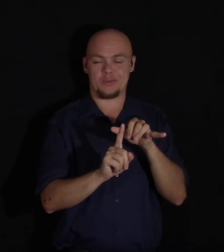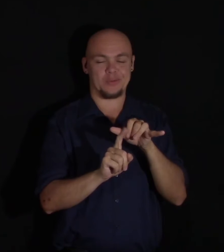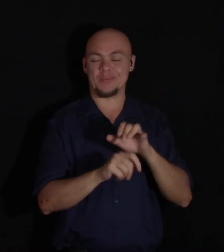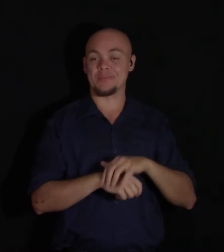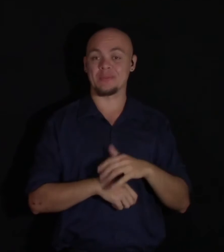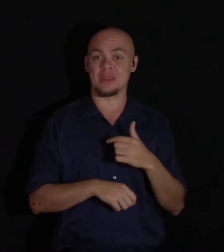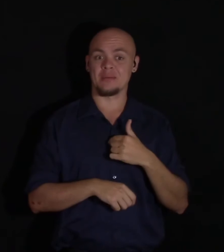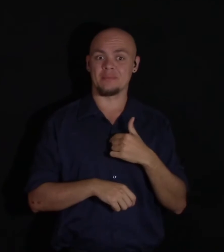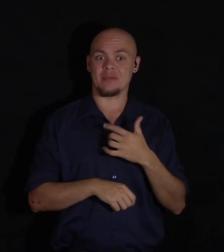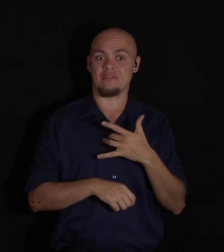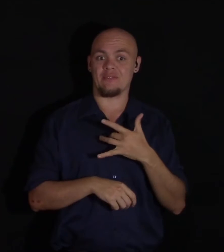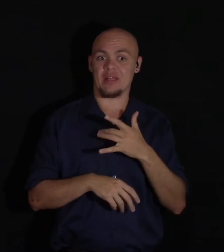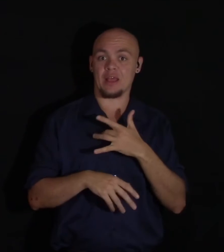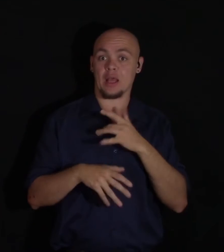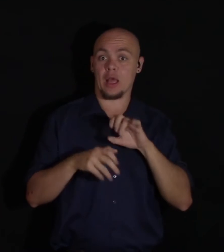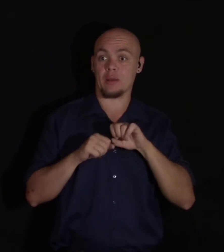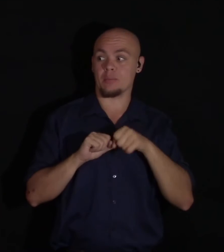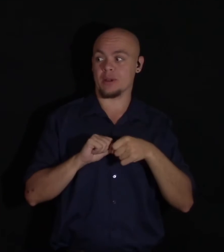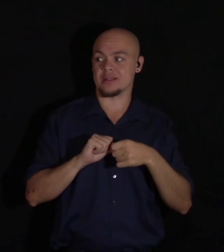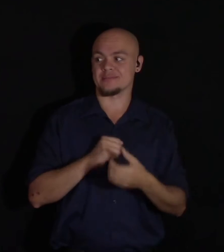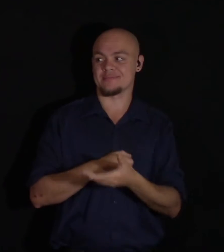broken. Classic rain slide.